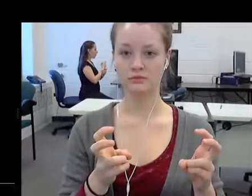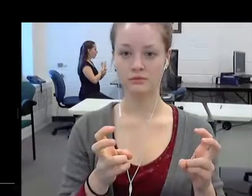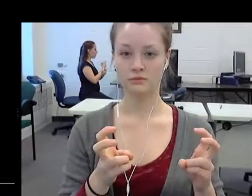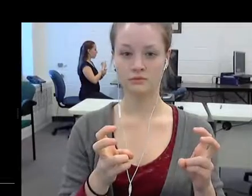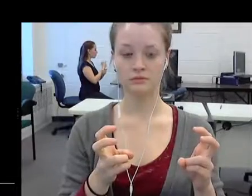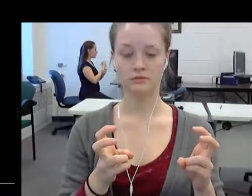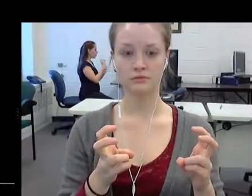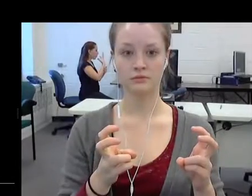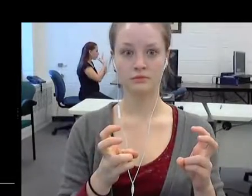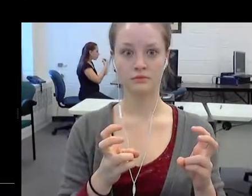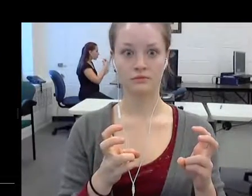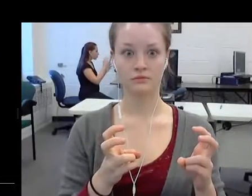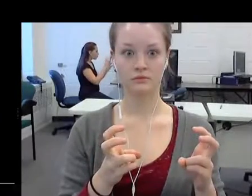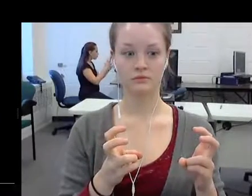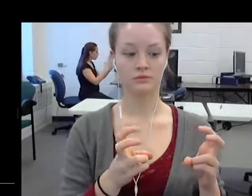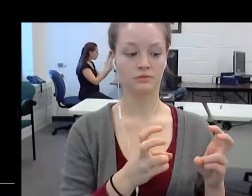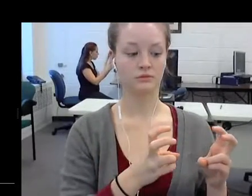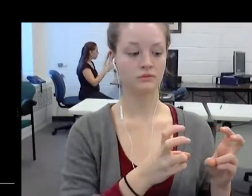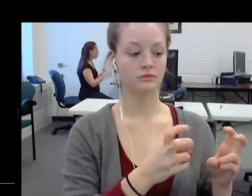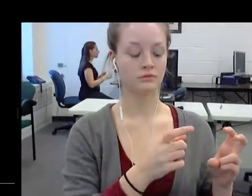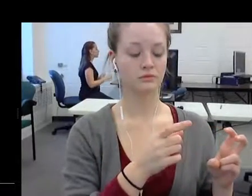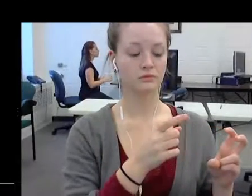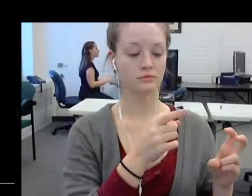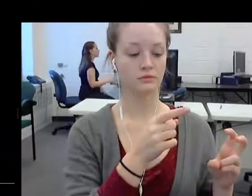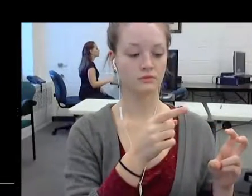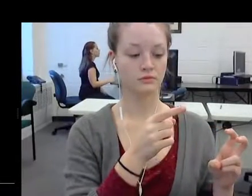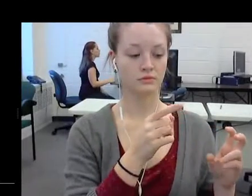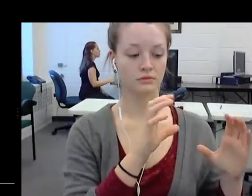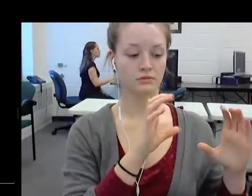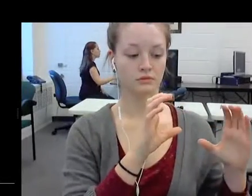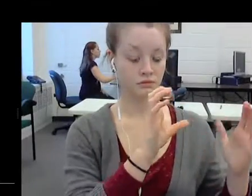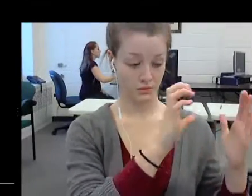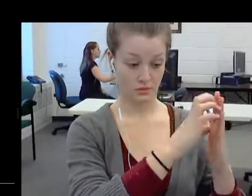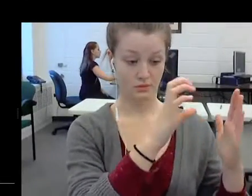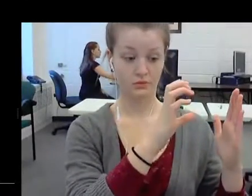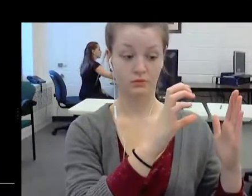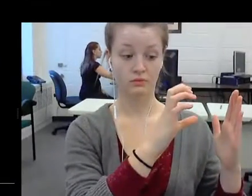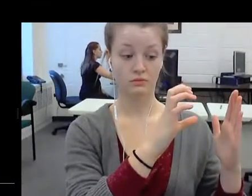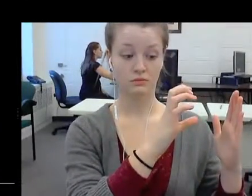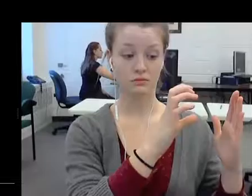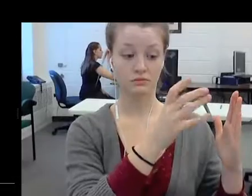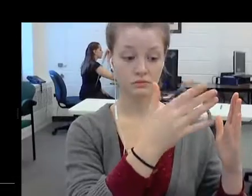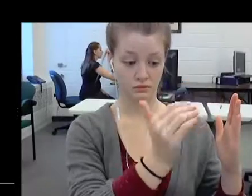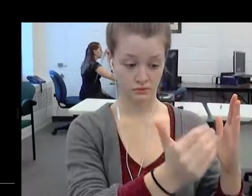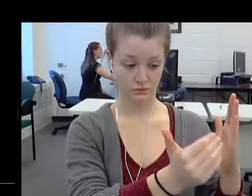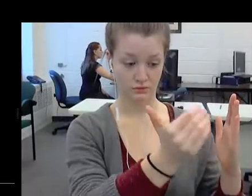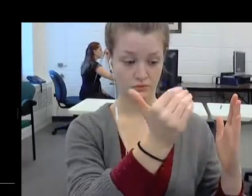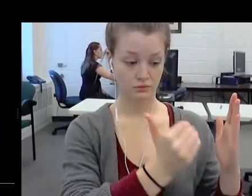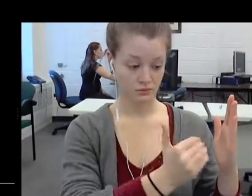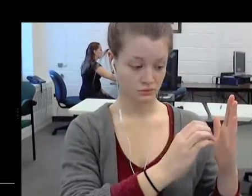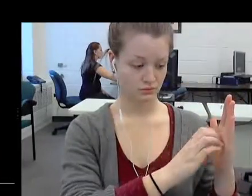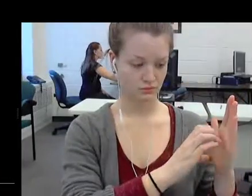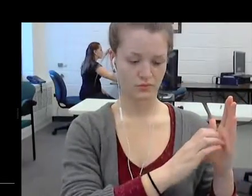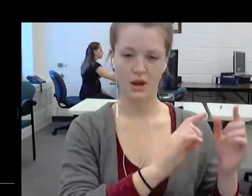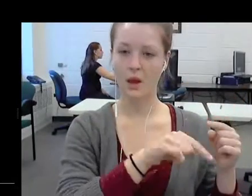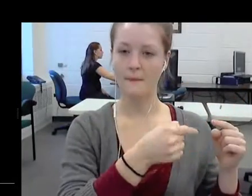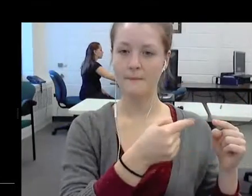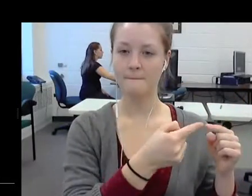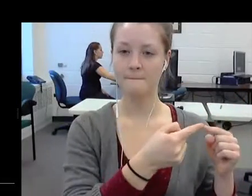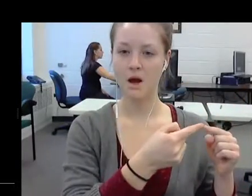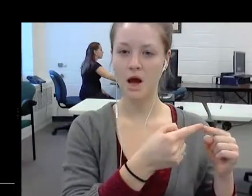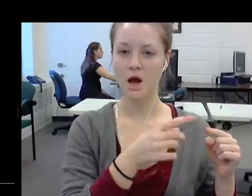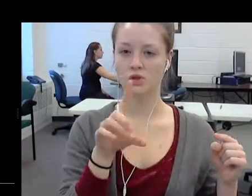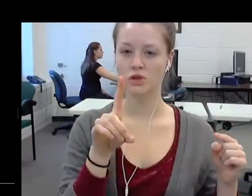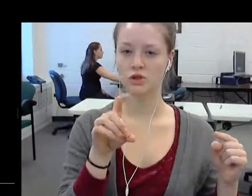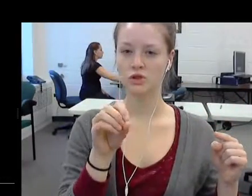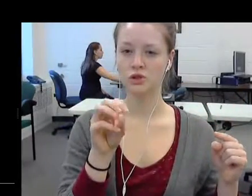lone wolves and packs in this first paragraph. The next paragraph is about dominance. And if I wanted to, I